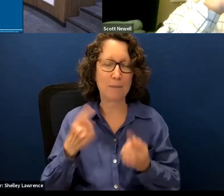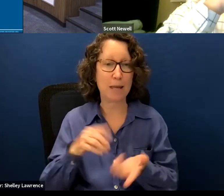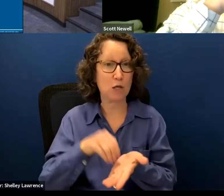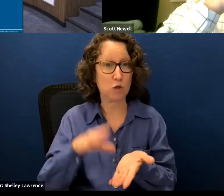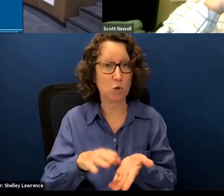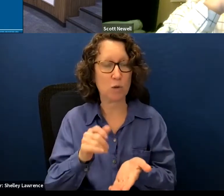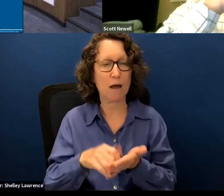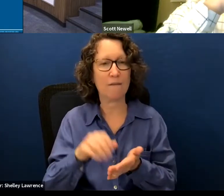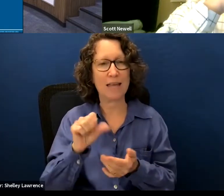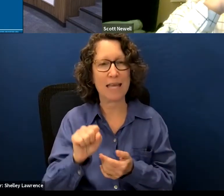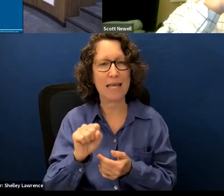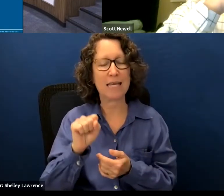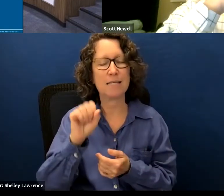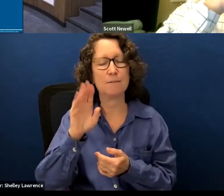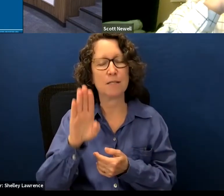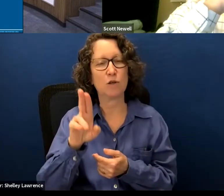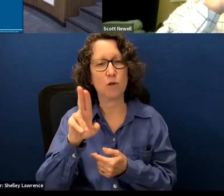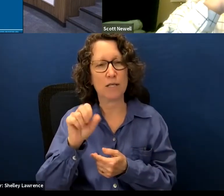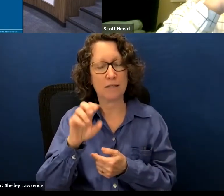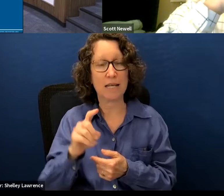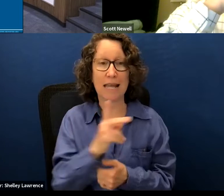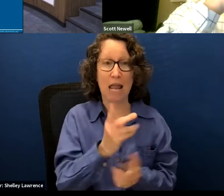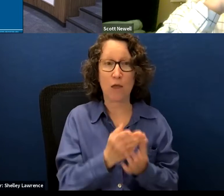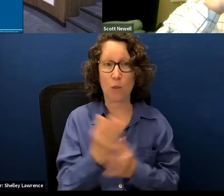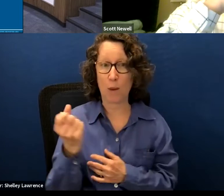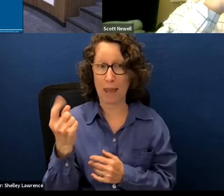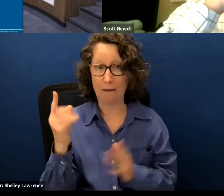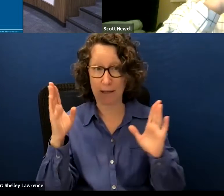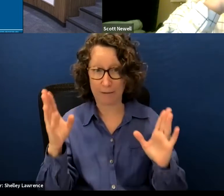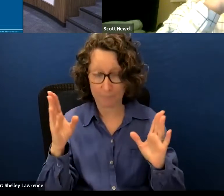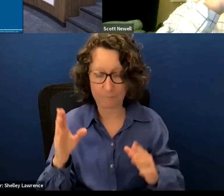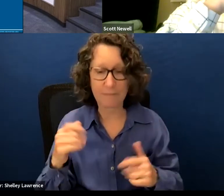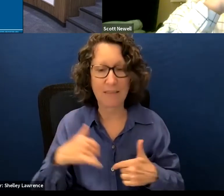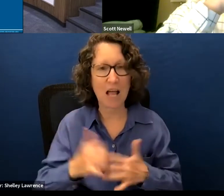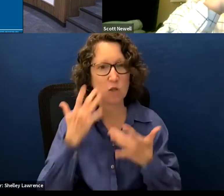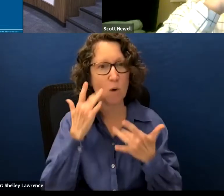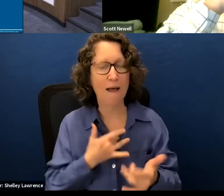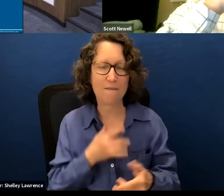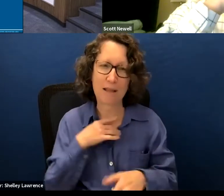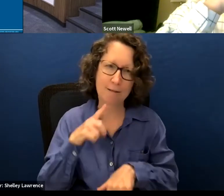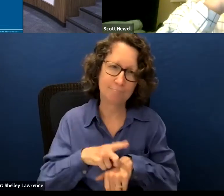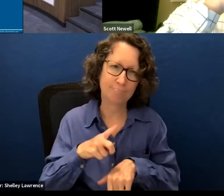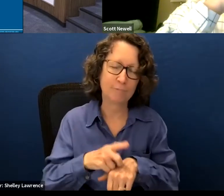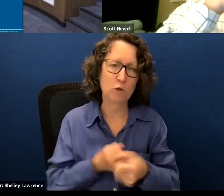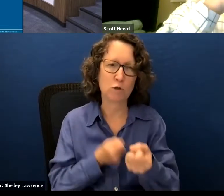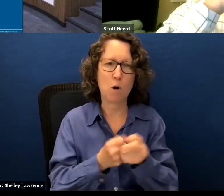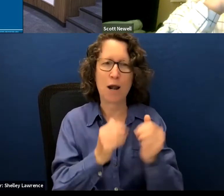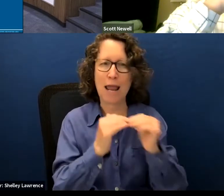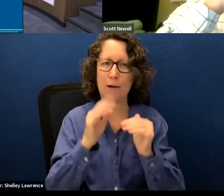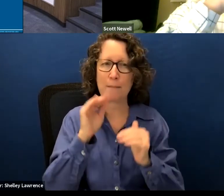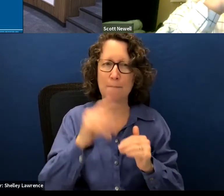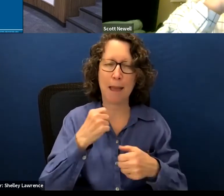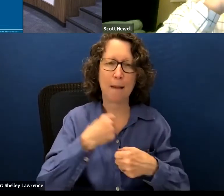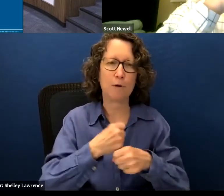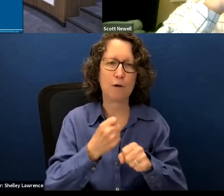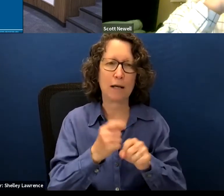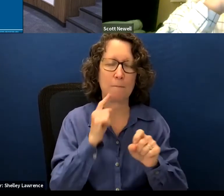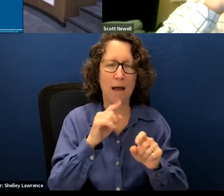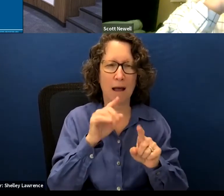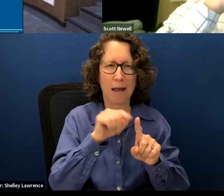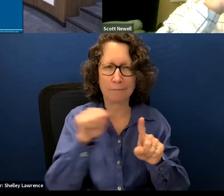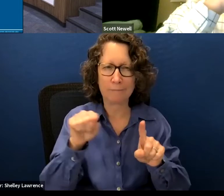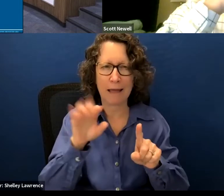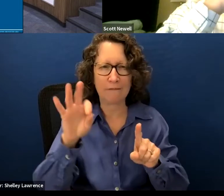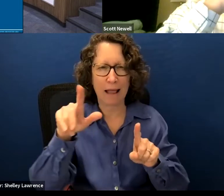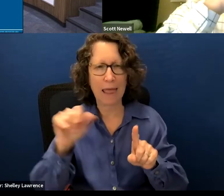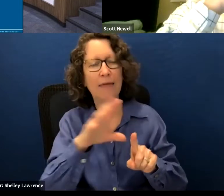student of SBUSD from grades K through 11. This is why I feel obligated to support the equity map created by CAUSE and FLA.